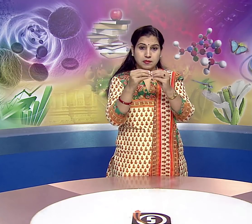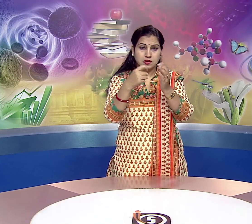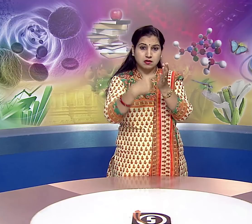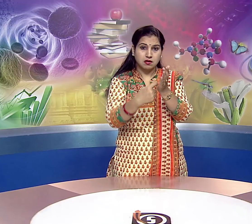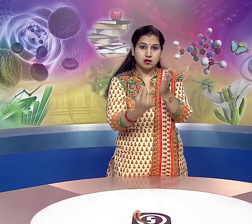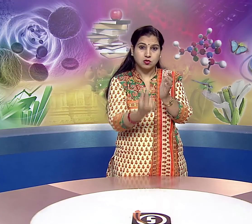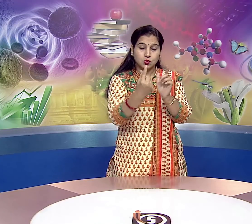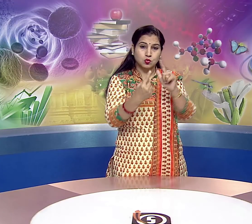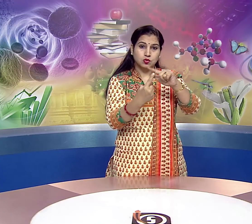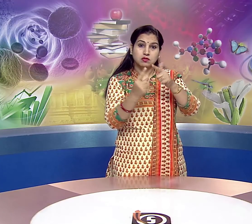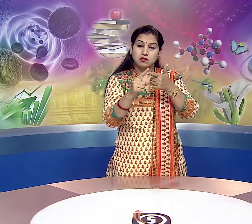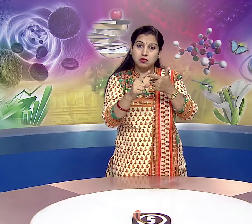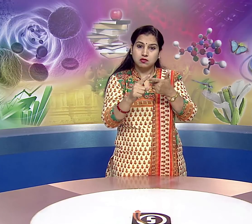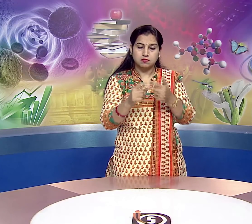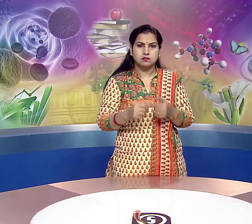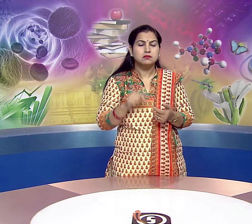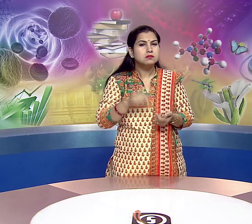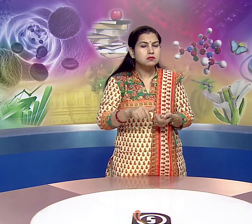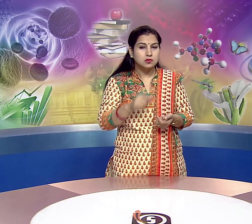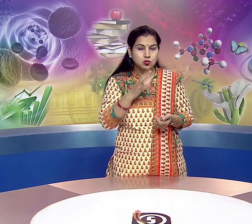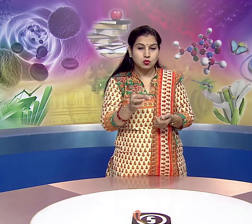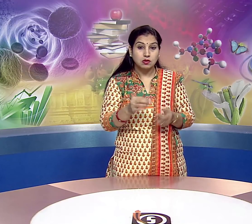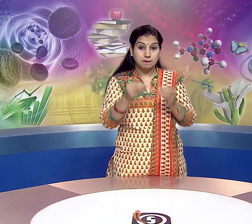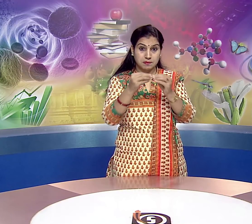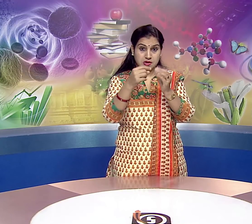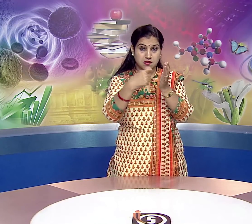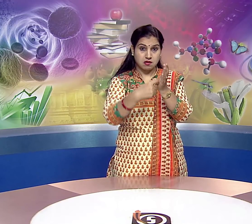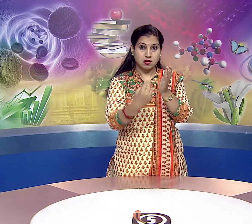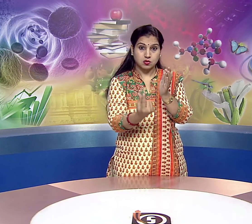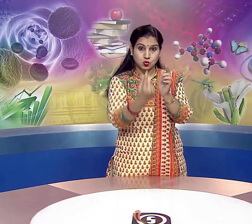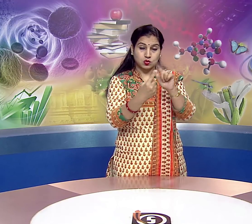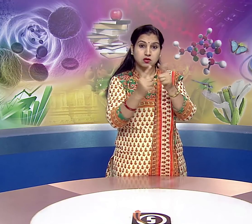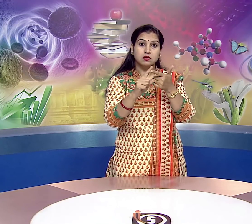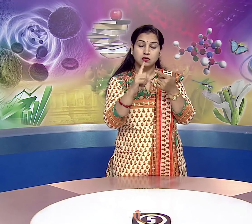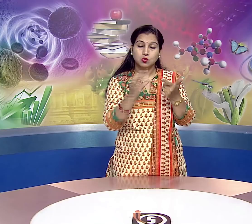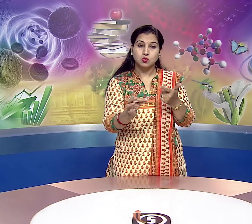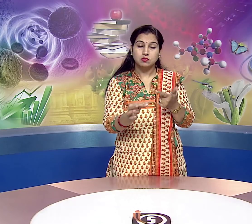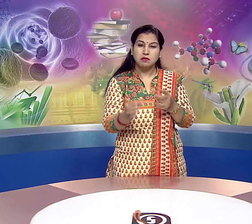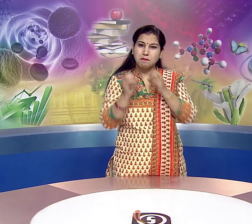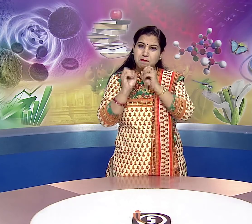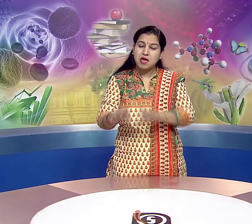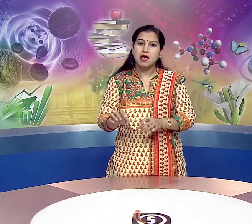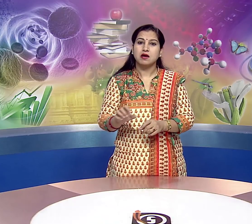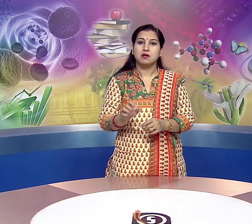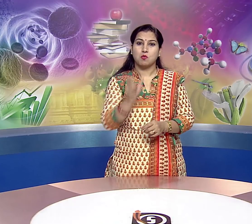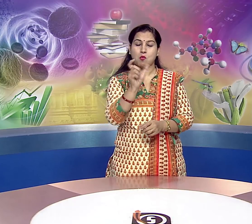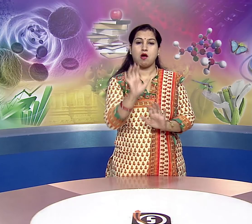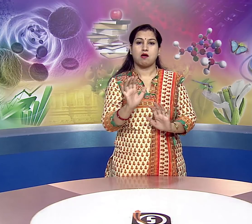Now, brute is a rude word to be used for an animal who